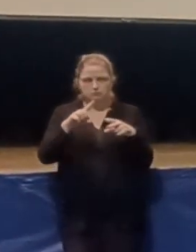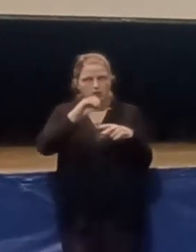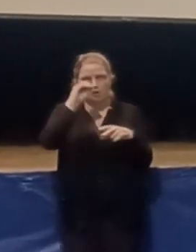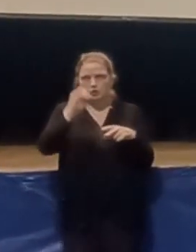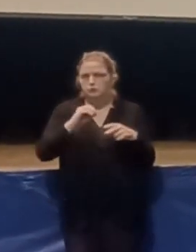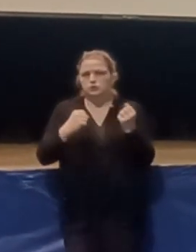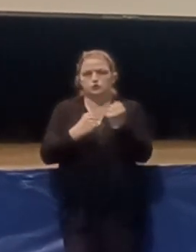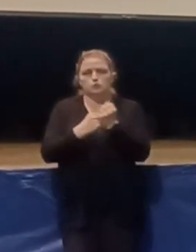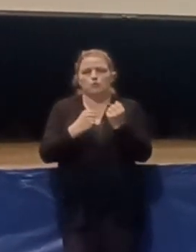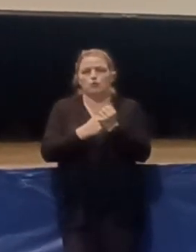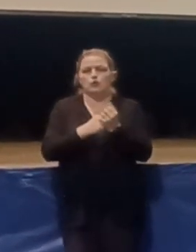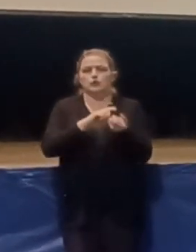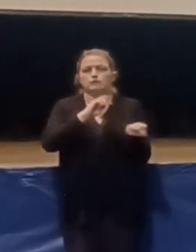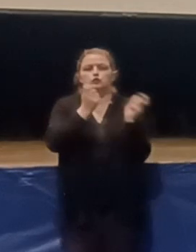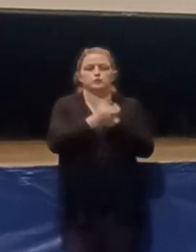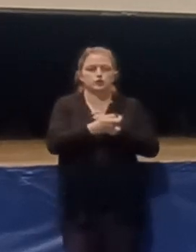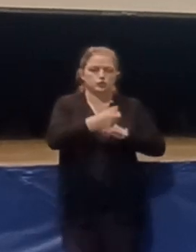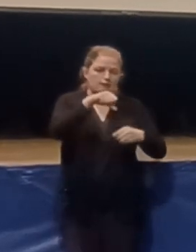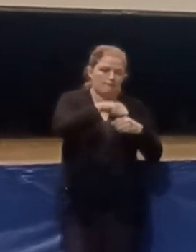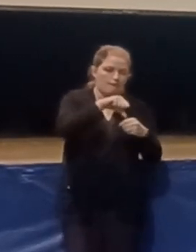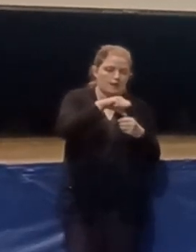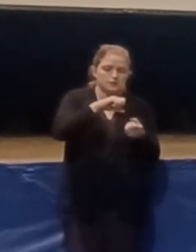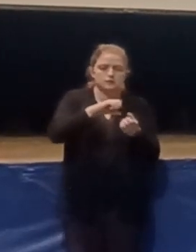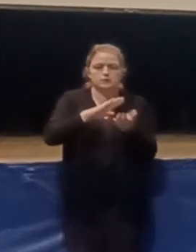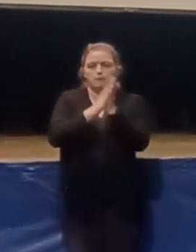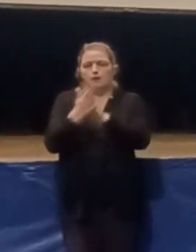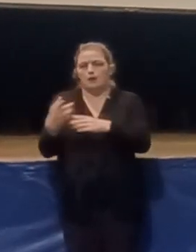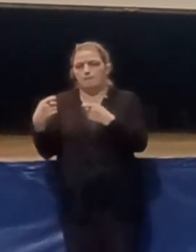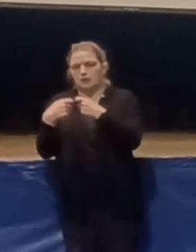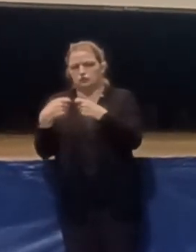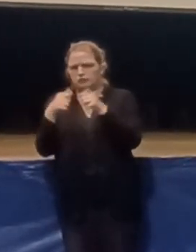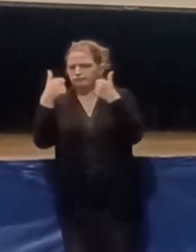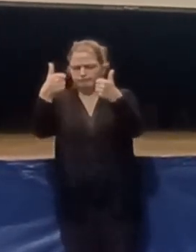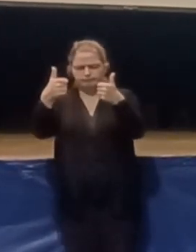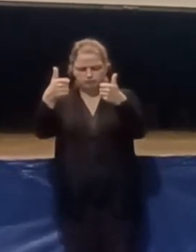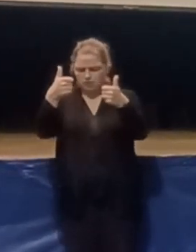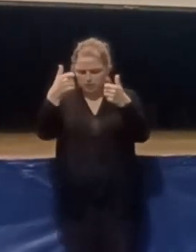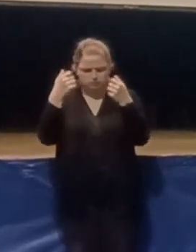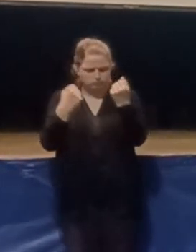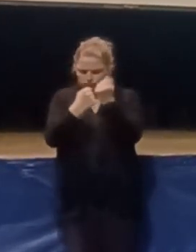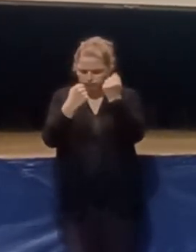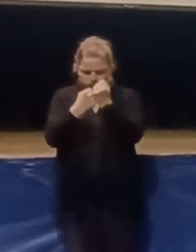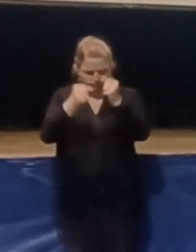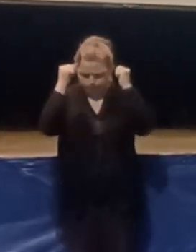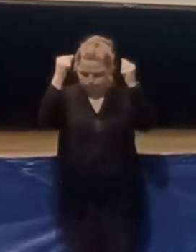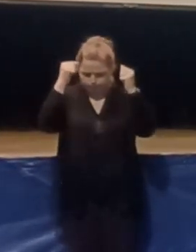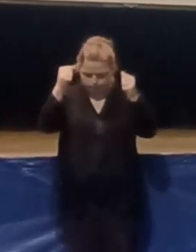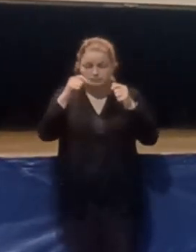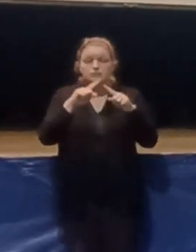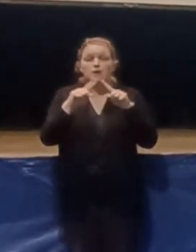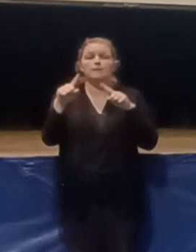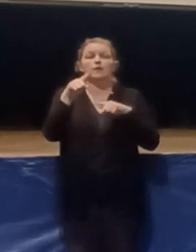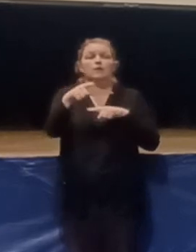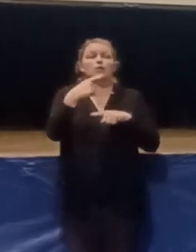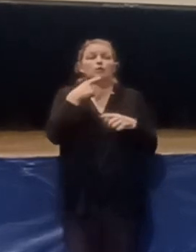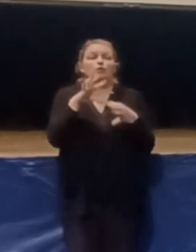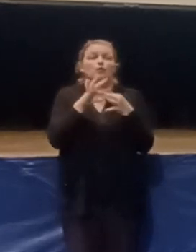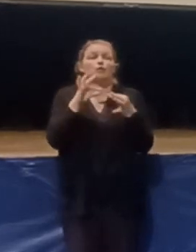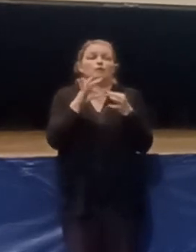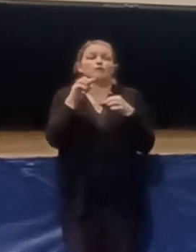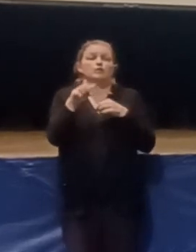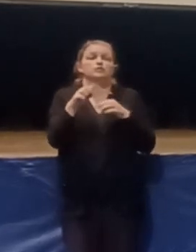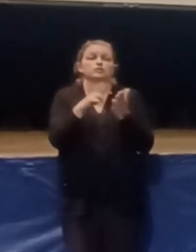T's fleet from diesel buses to battery electric buses, of course. And you referred to the